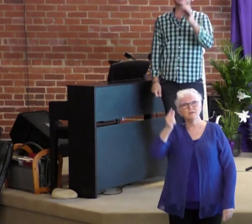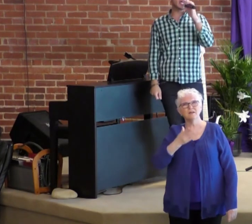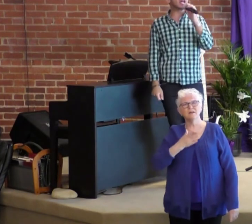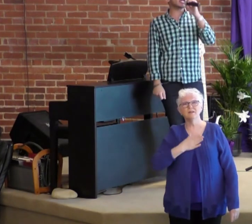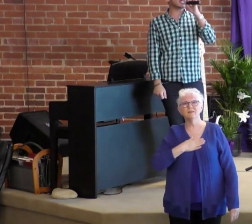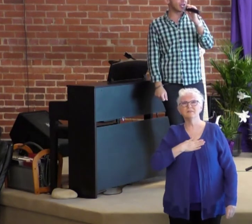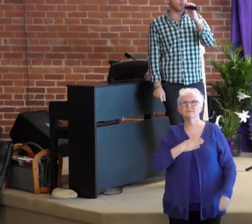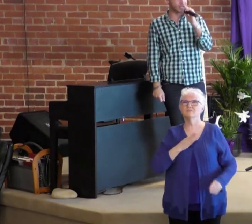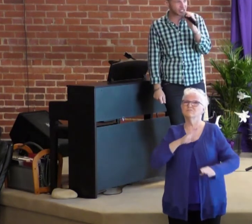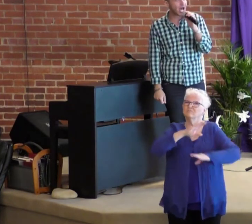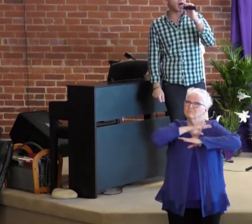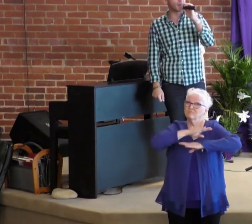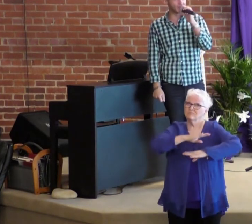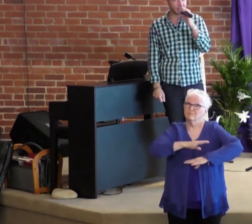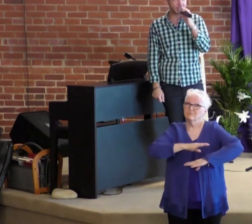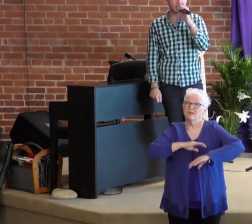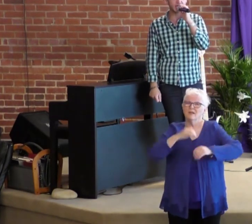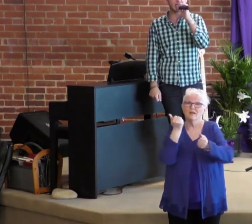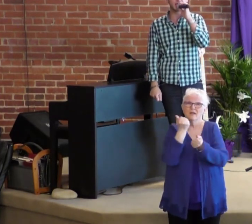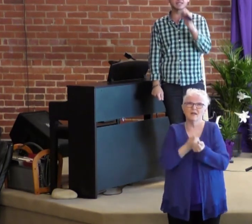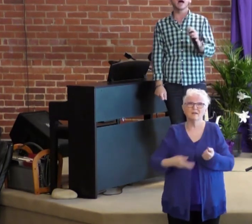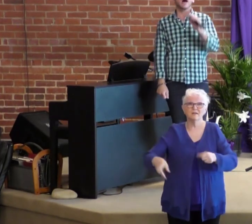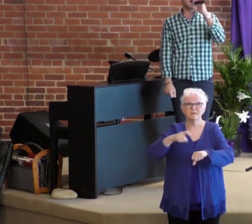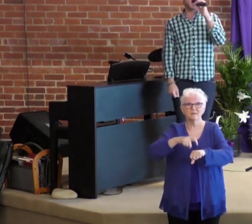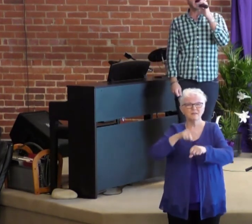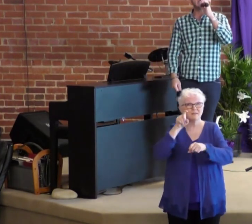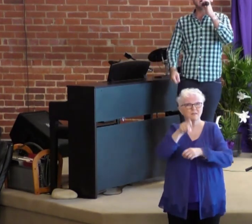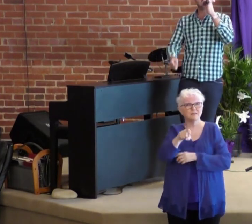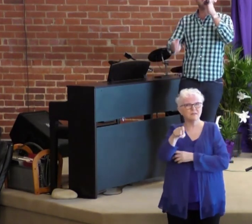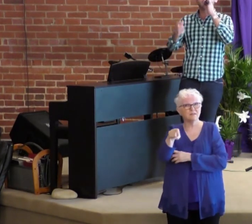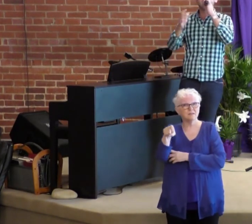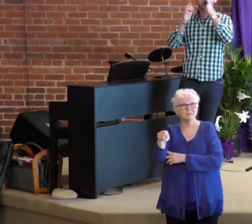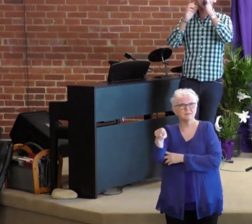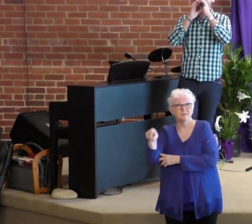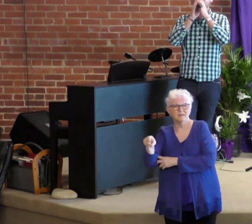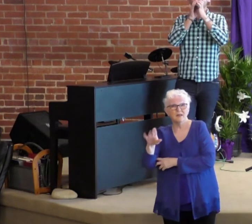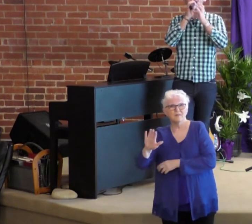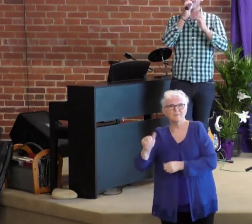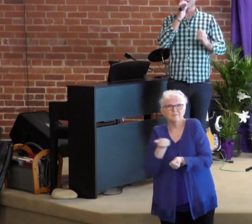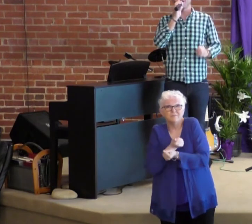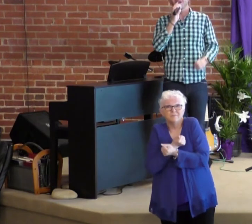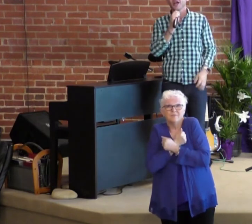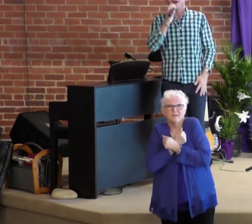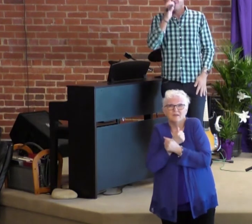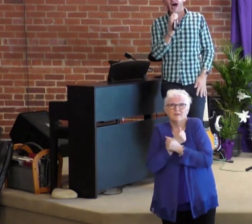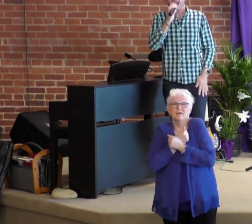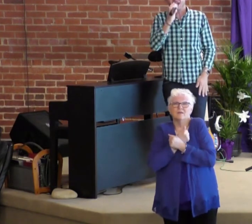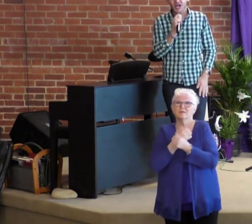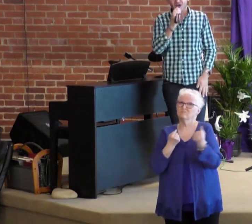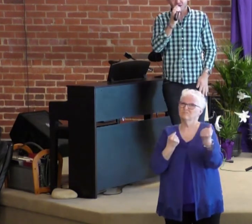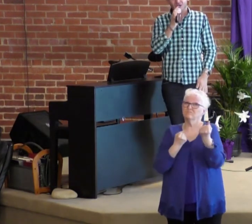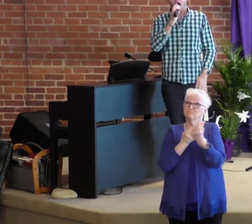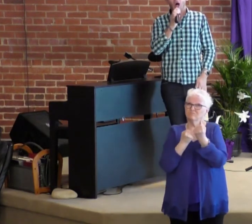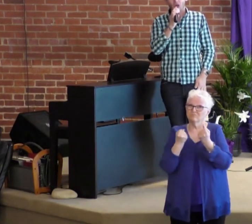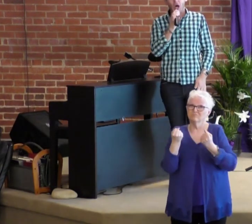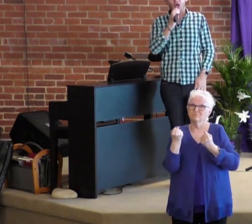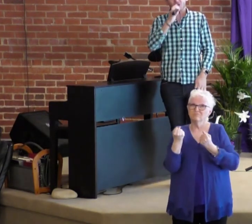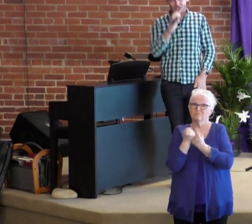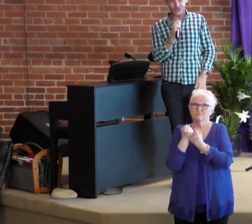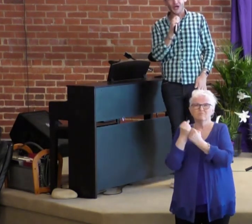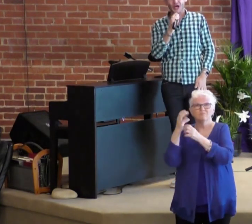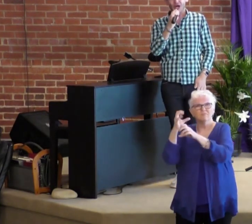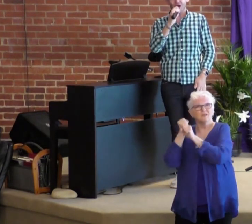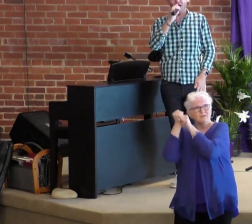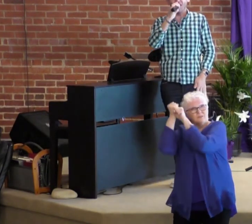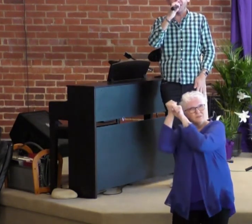sufficient in every time of need. My love will be the anchor that you can hold